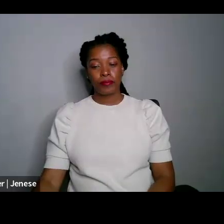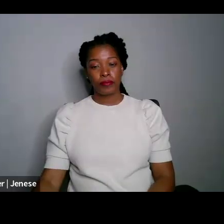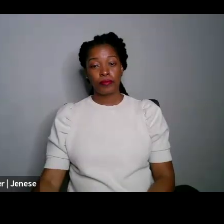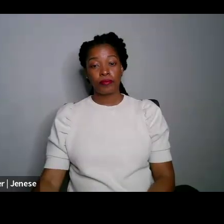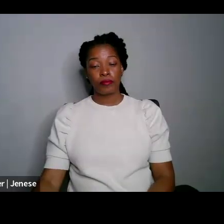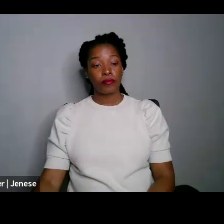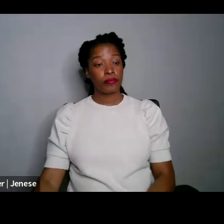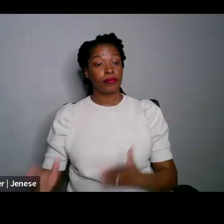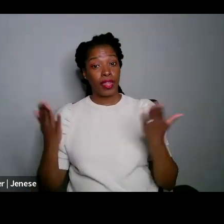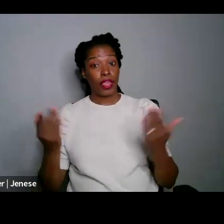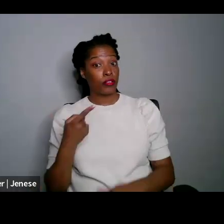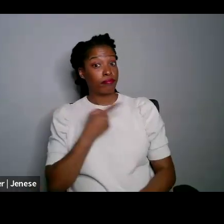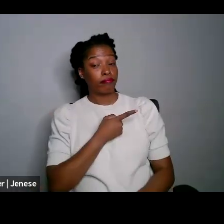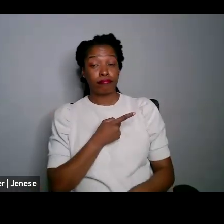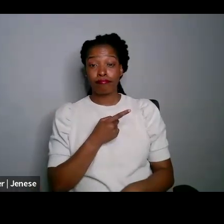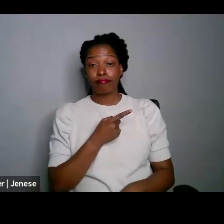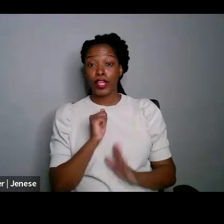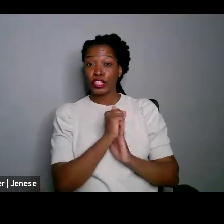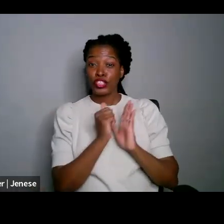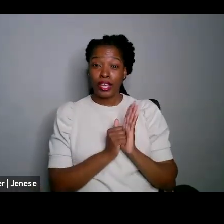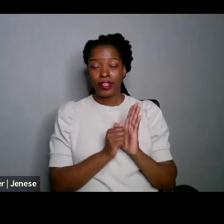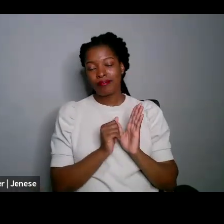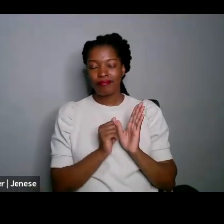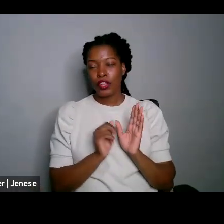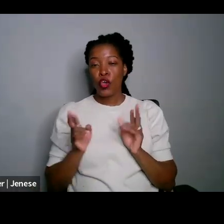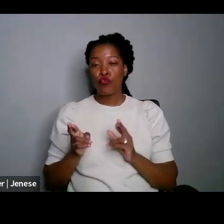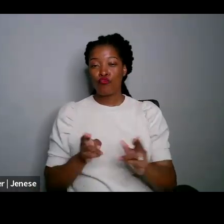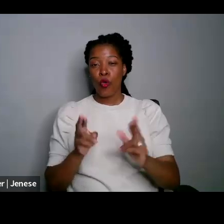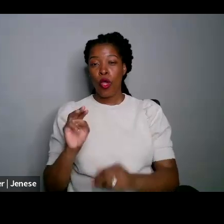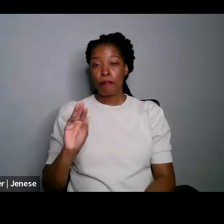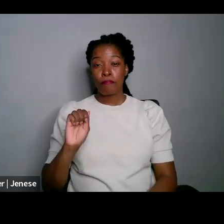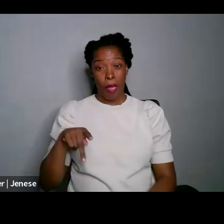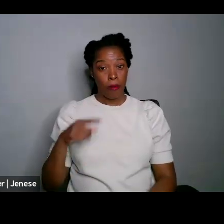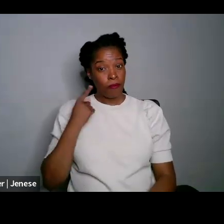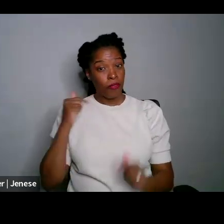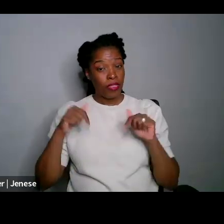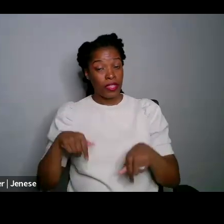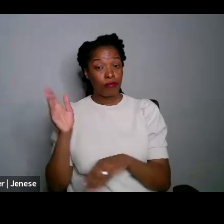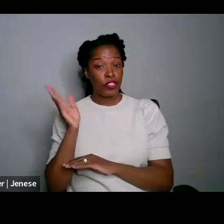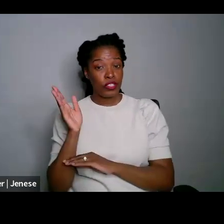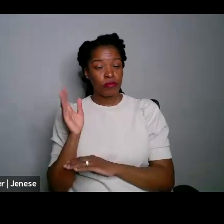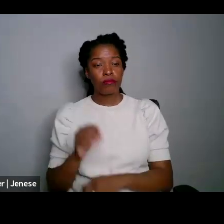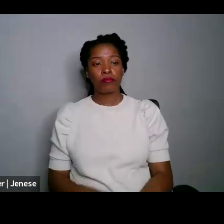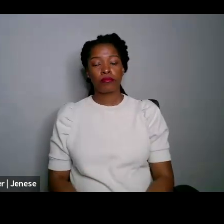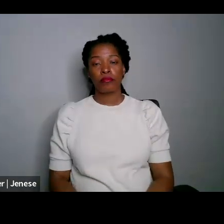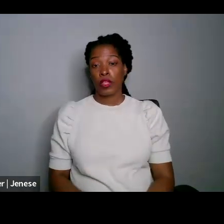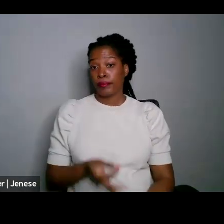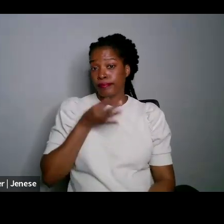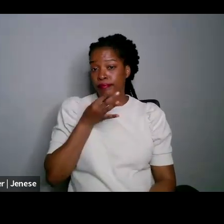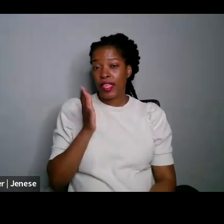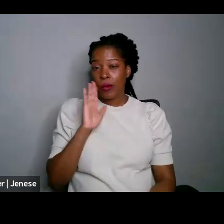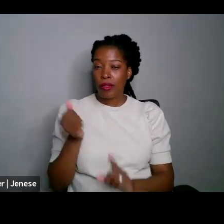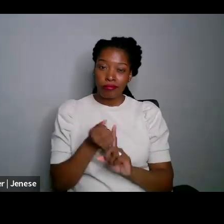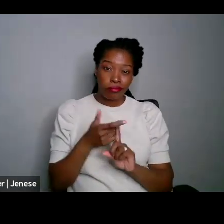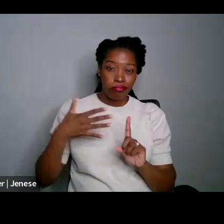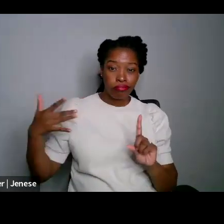And here is our roadmap for today's session. In just a brief moment, I'll give a more in-depth introduction and tell you a little bit